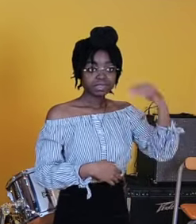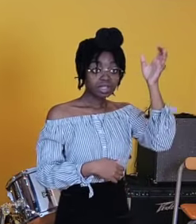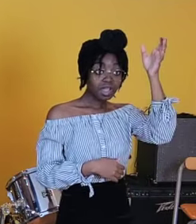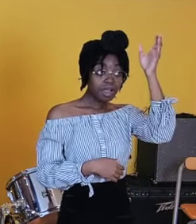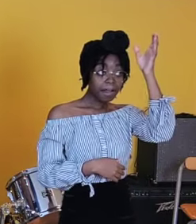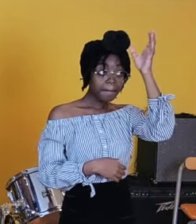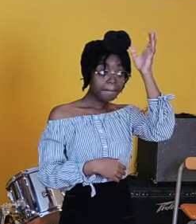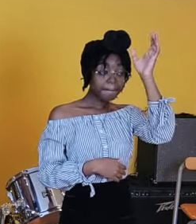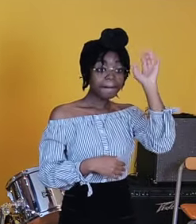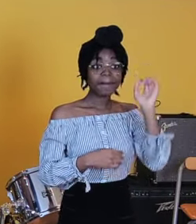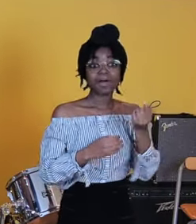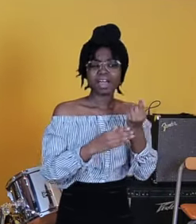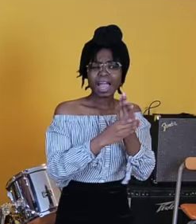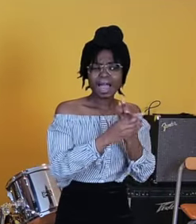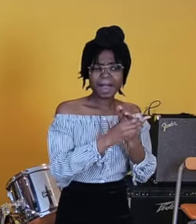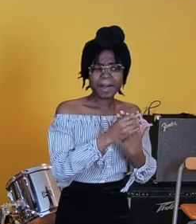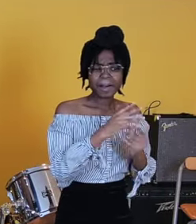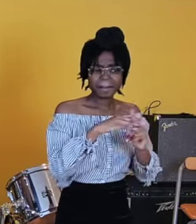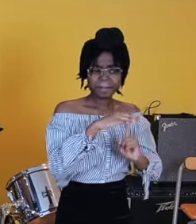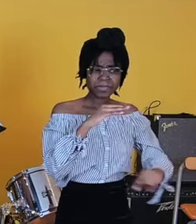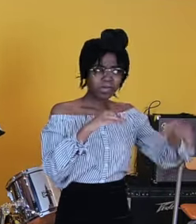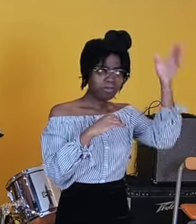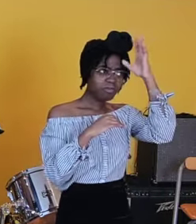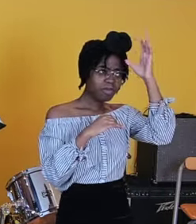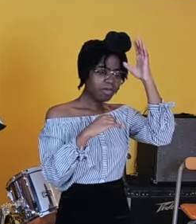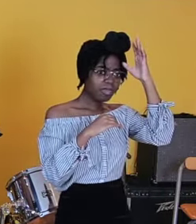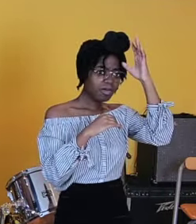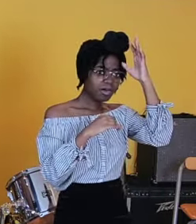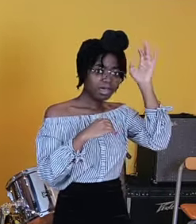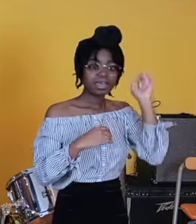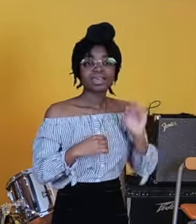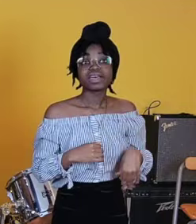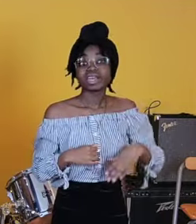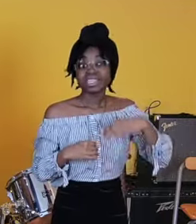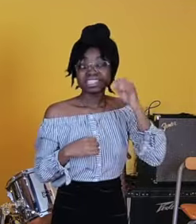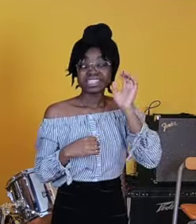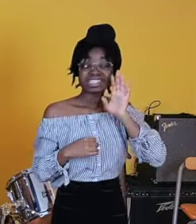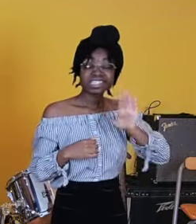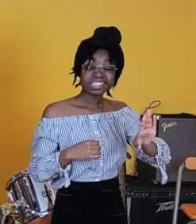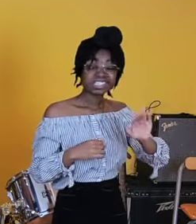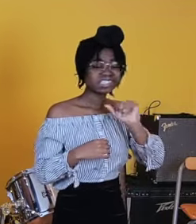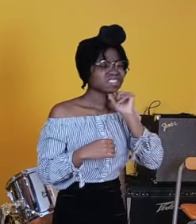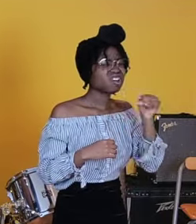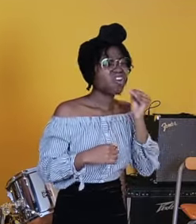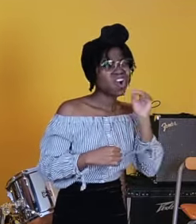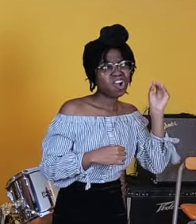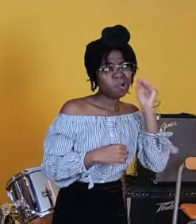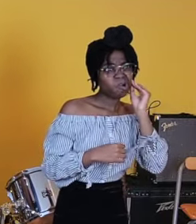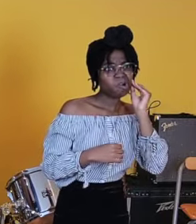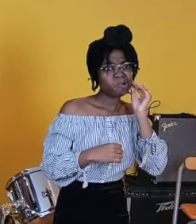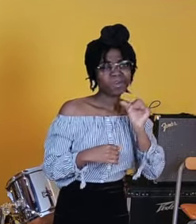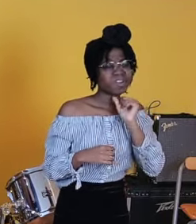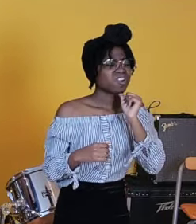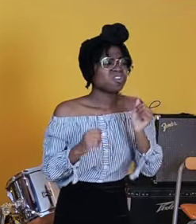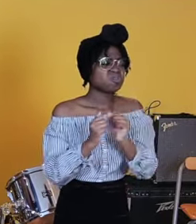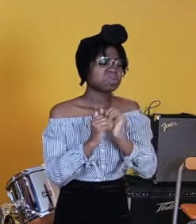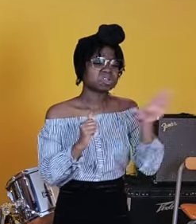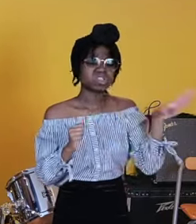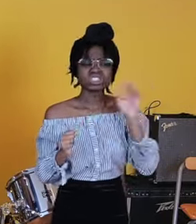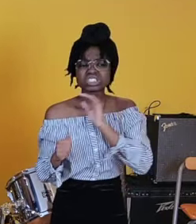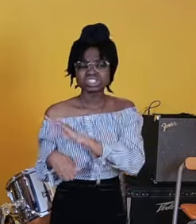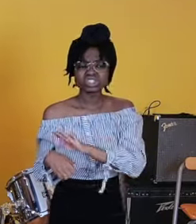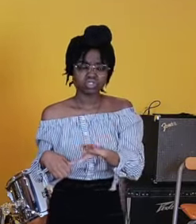an absentee father is a male parent who is not home most of the time or none of the time with his children.